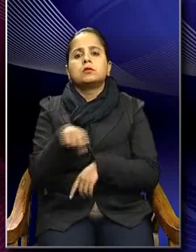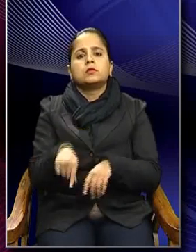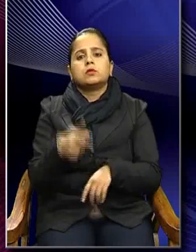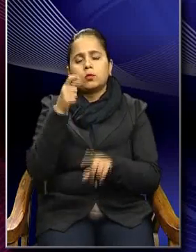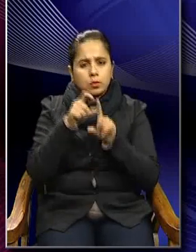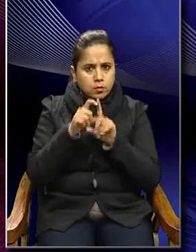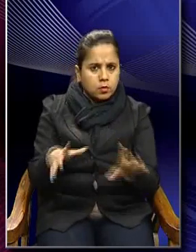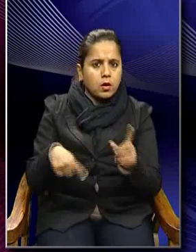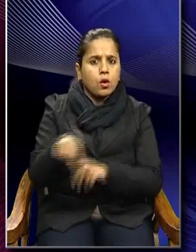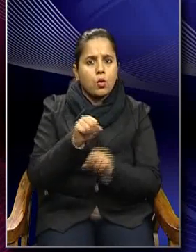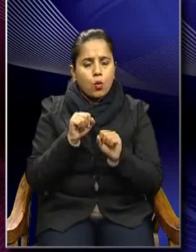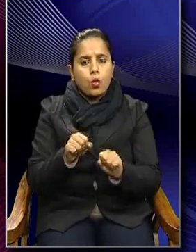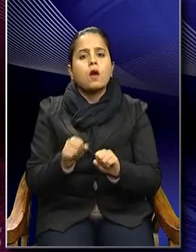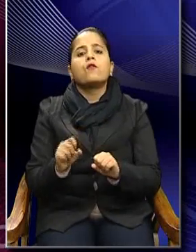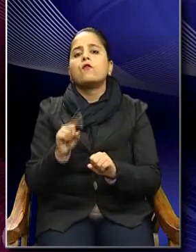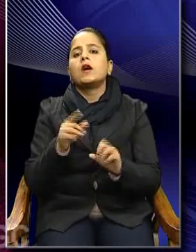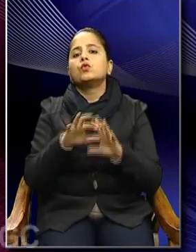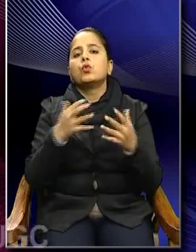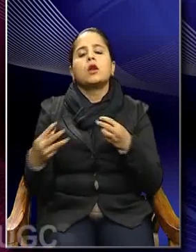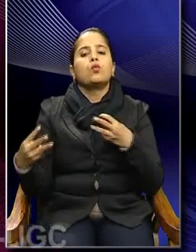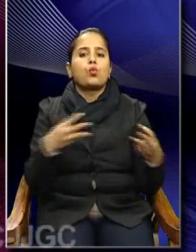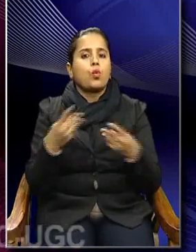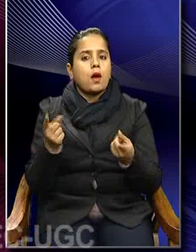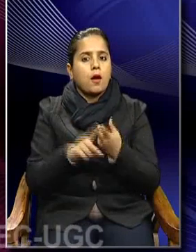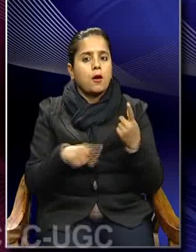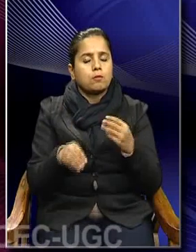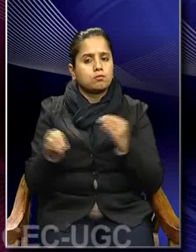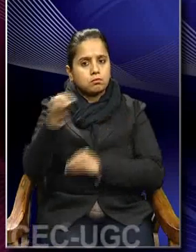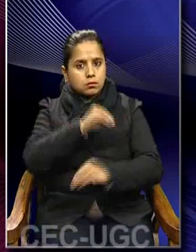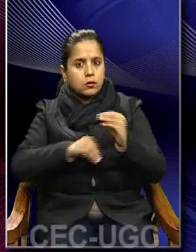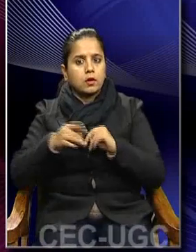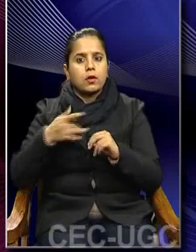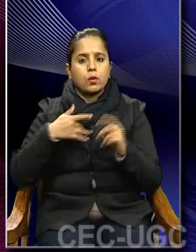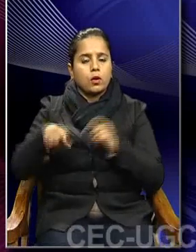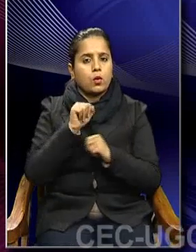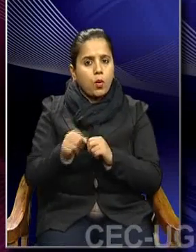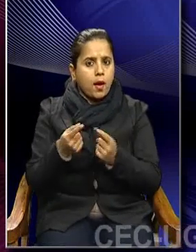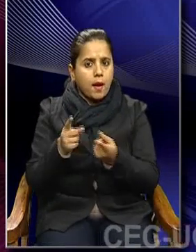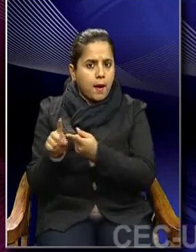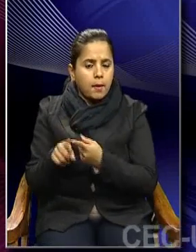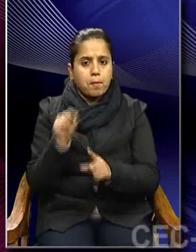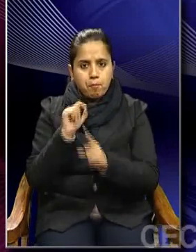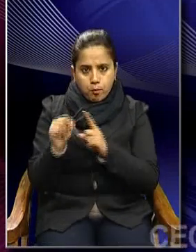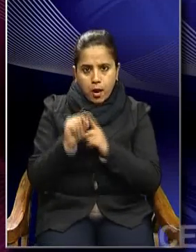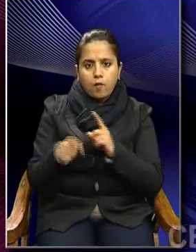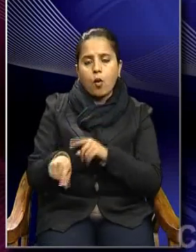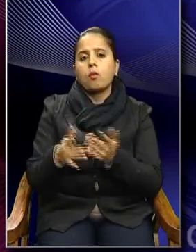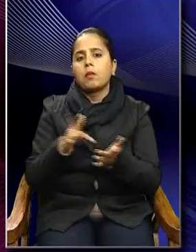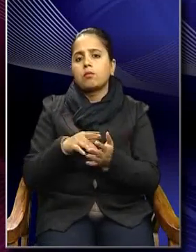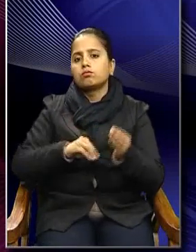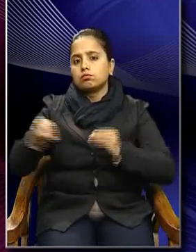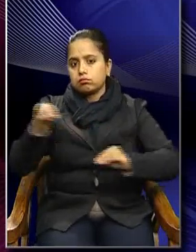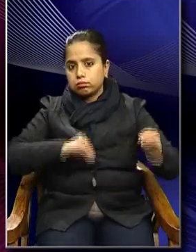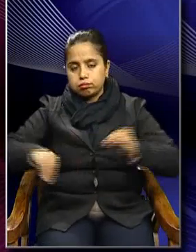brutality, savagery of the First World War, mobilization, privation, and dislocation all